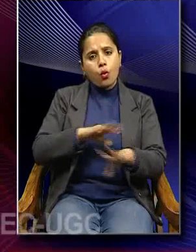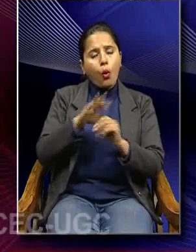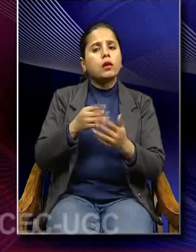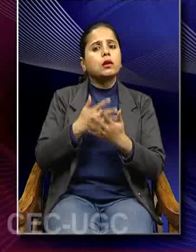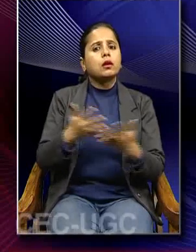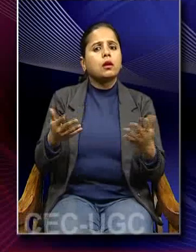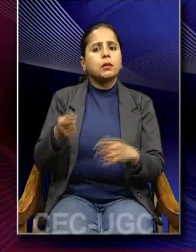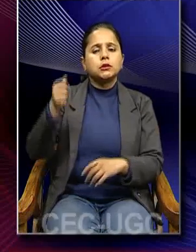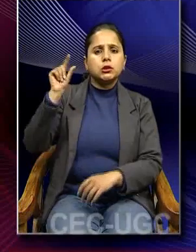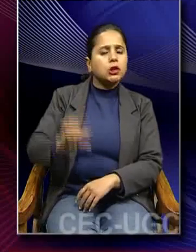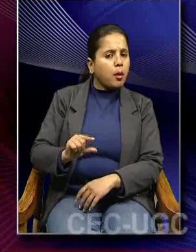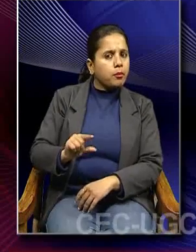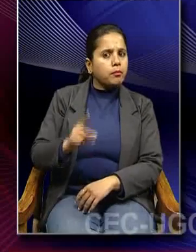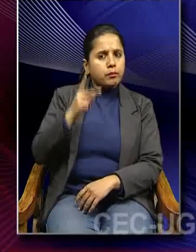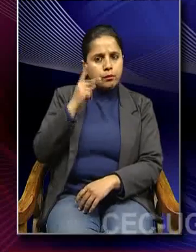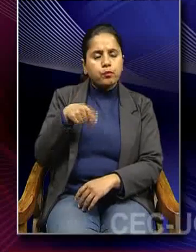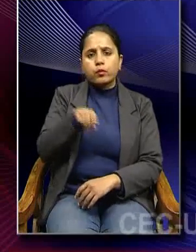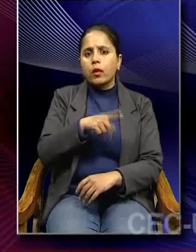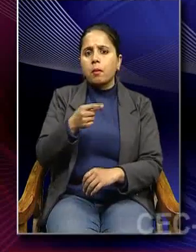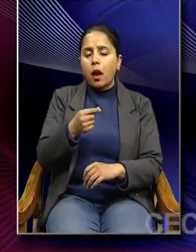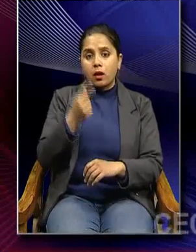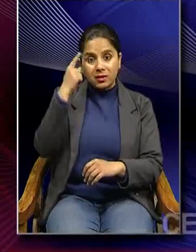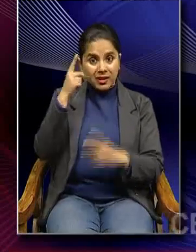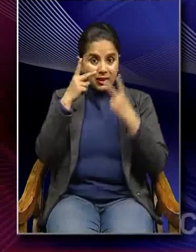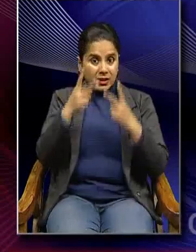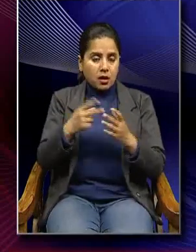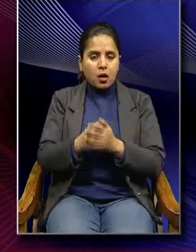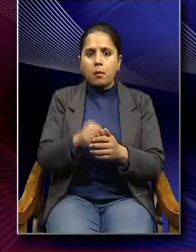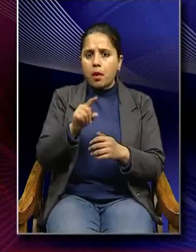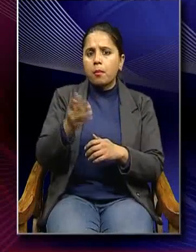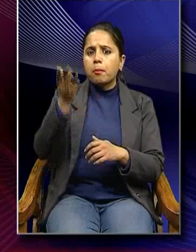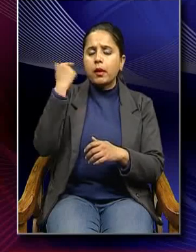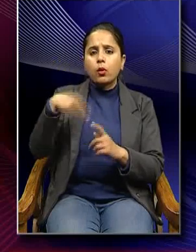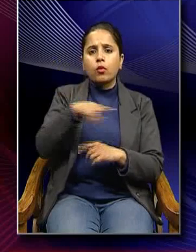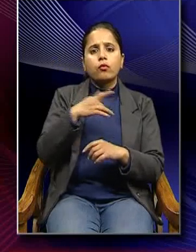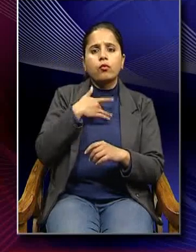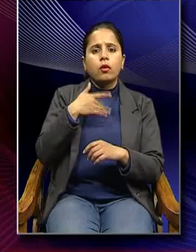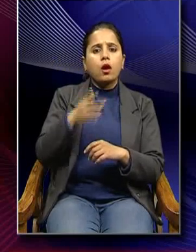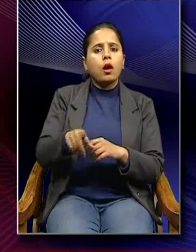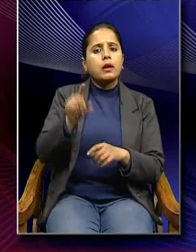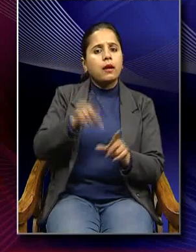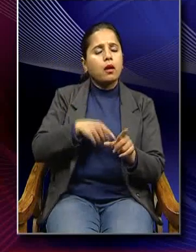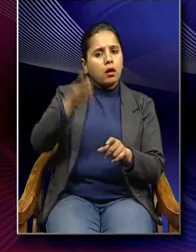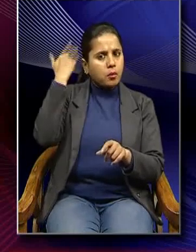were cheaper as far as the prices are concerned than they had been a decade earlier.